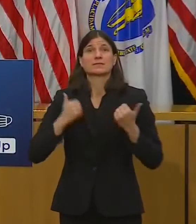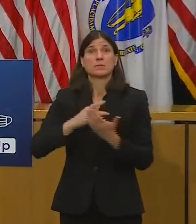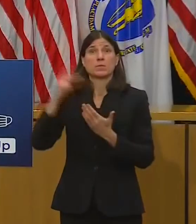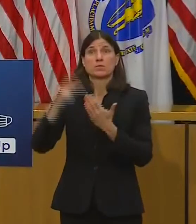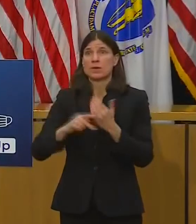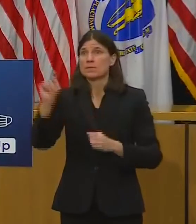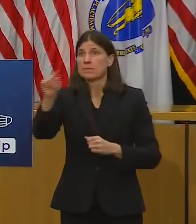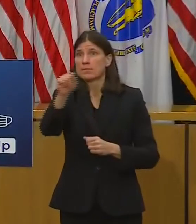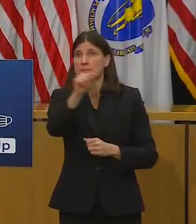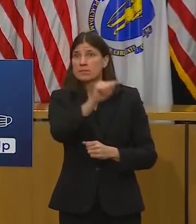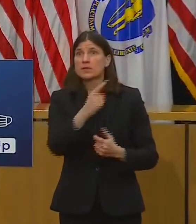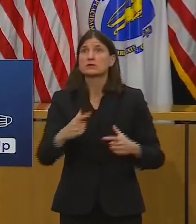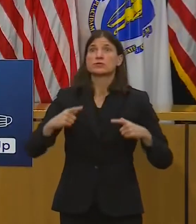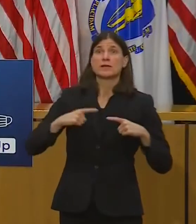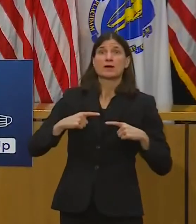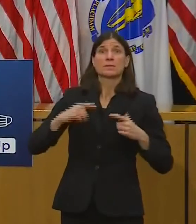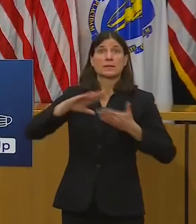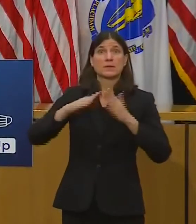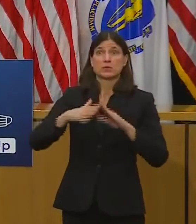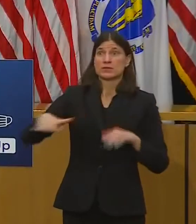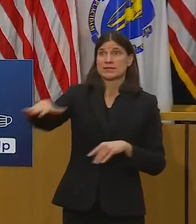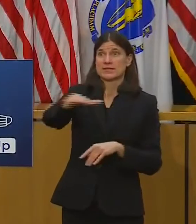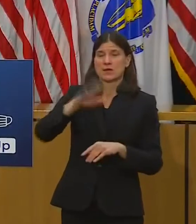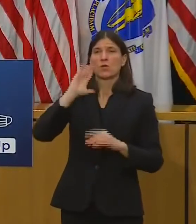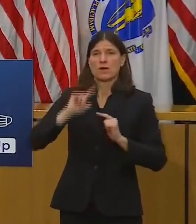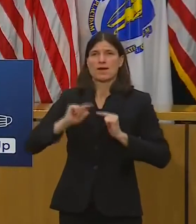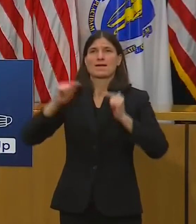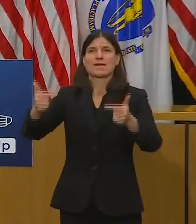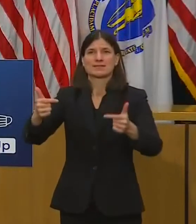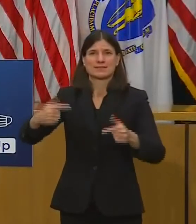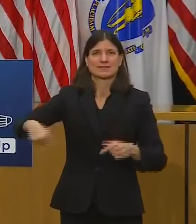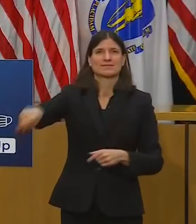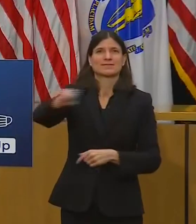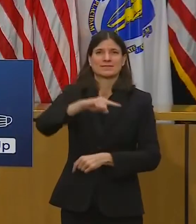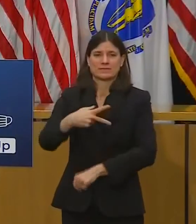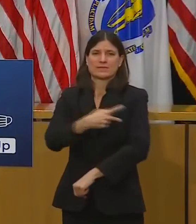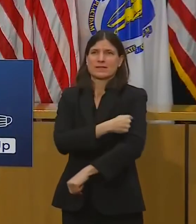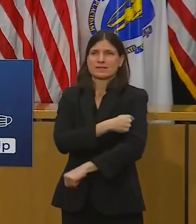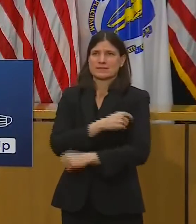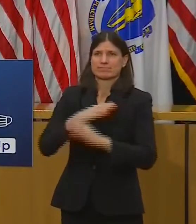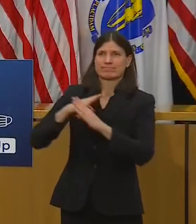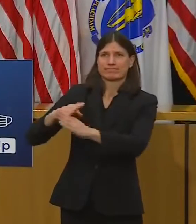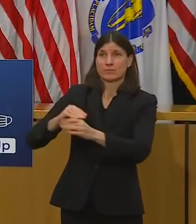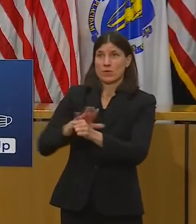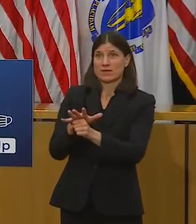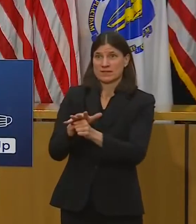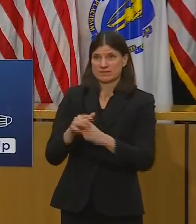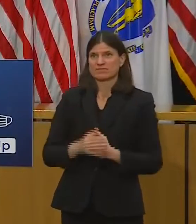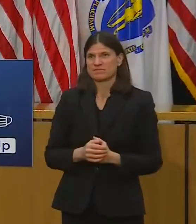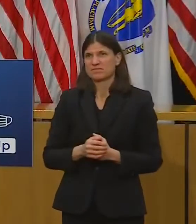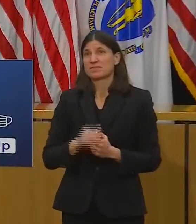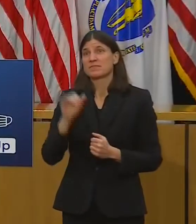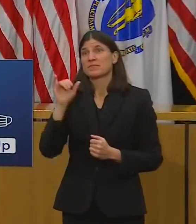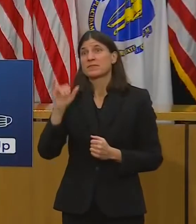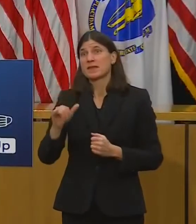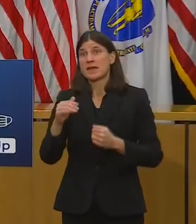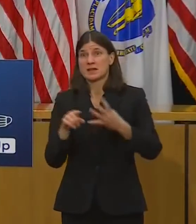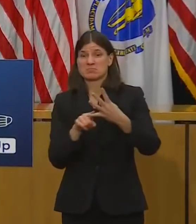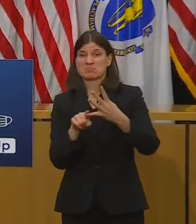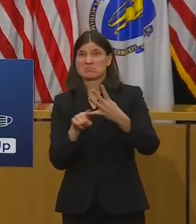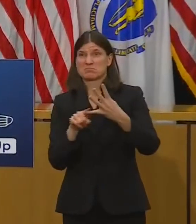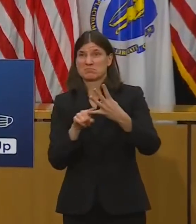Pharmacy Partnership Program. And on January 18th, we'll begin vaccinating congregate care settings that are not part of the